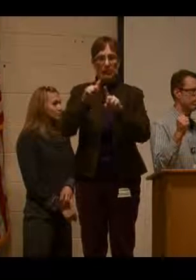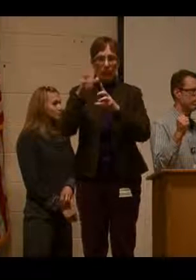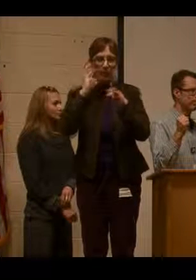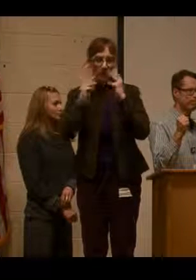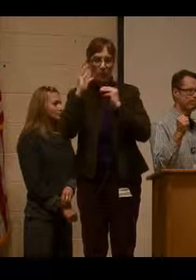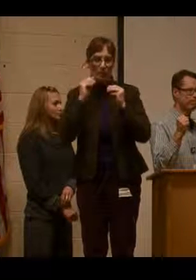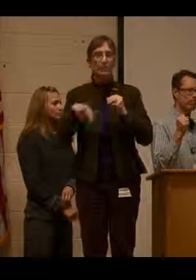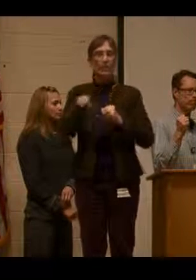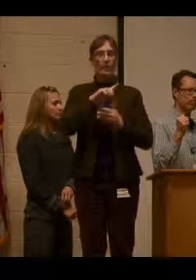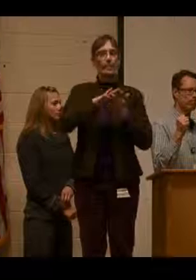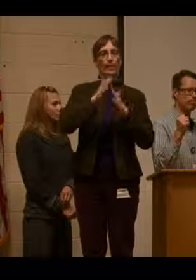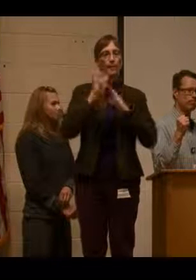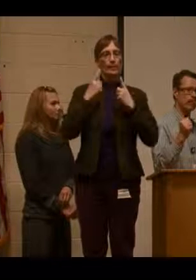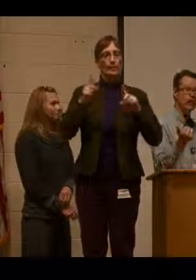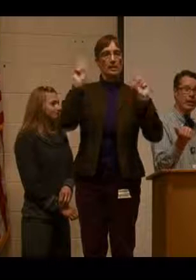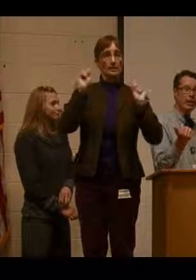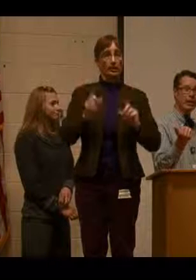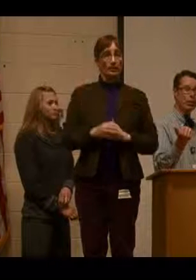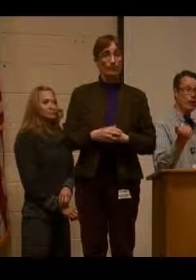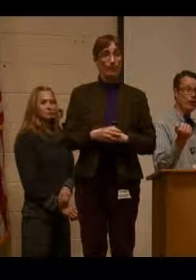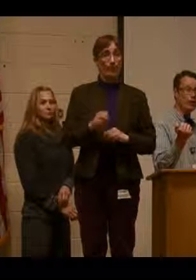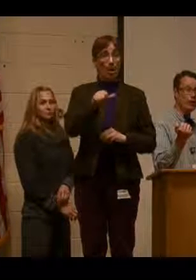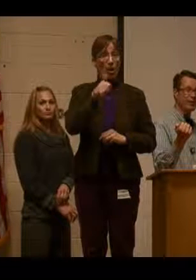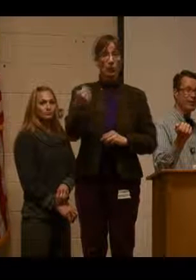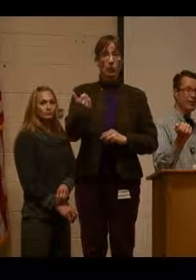Any other questions?